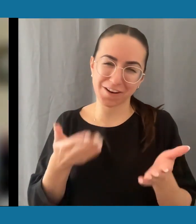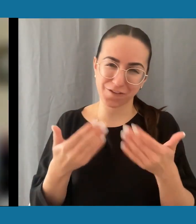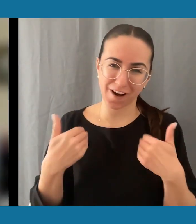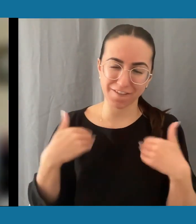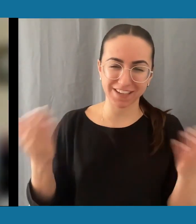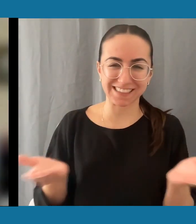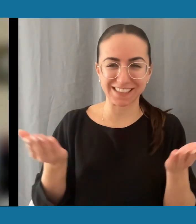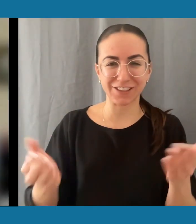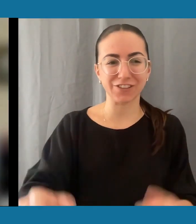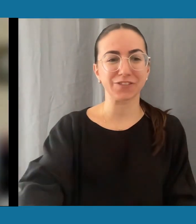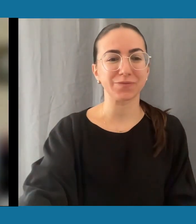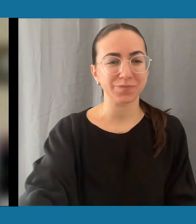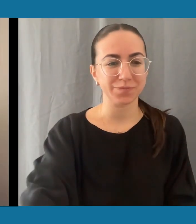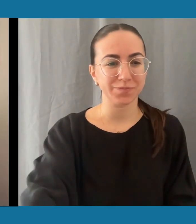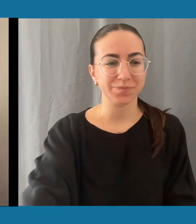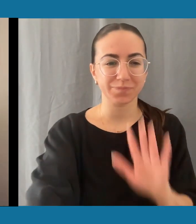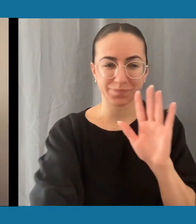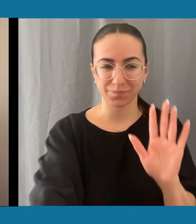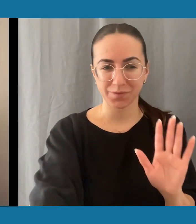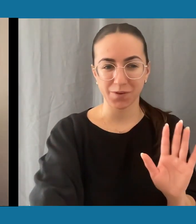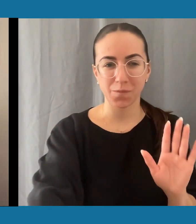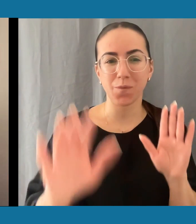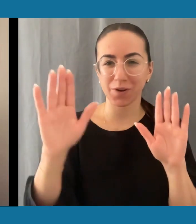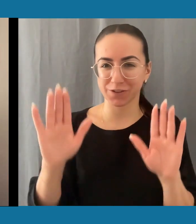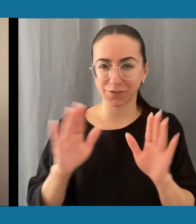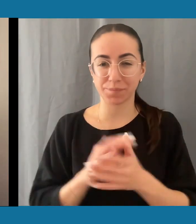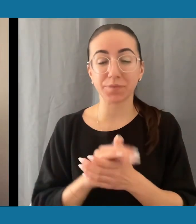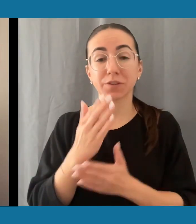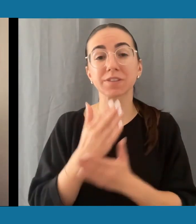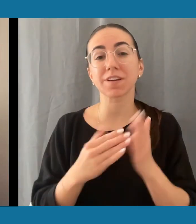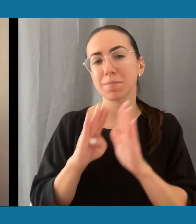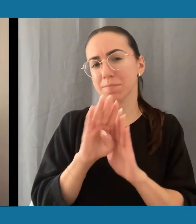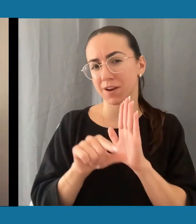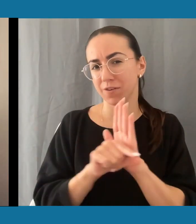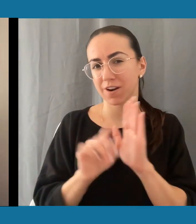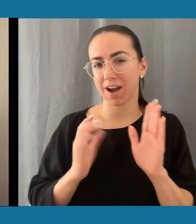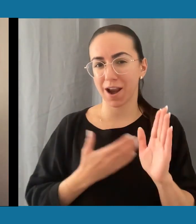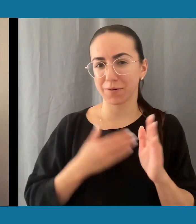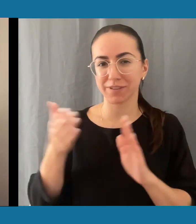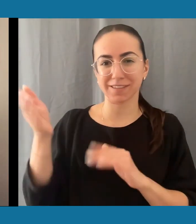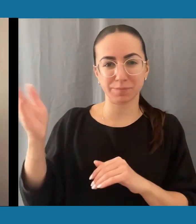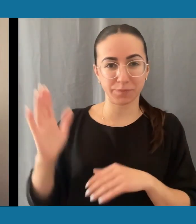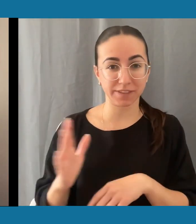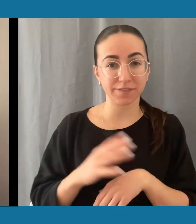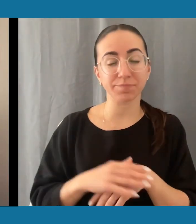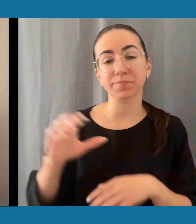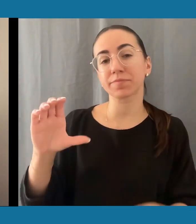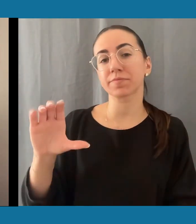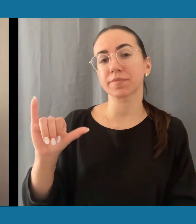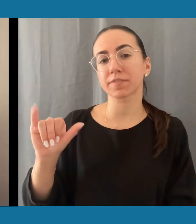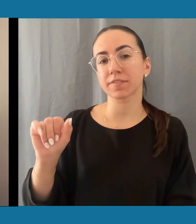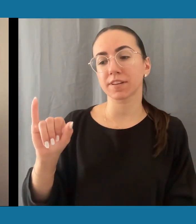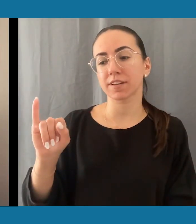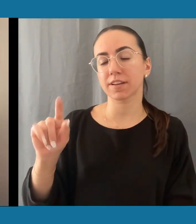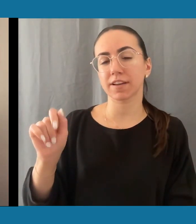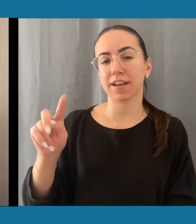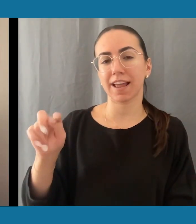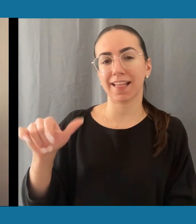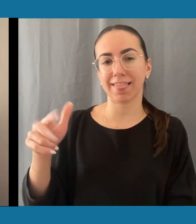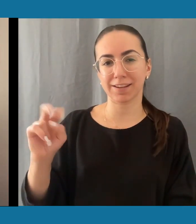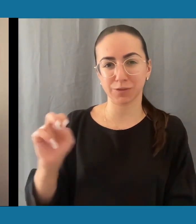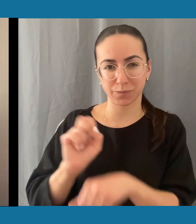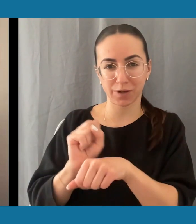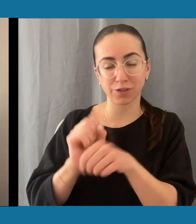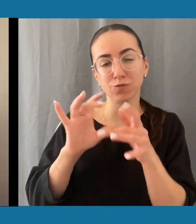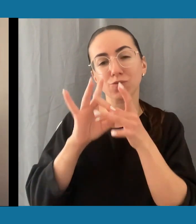us. Wonderful. So a little background on our speakers. Caitlin's work is primarily focused on